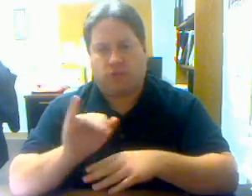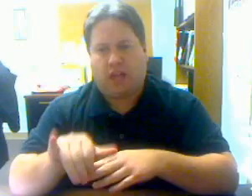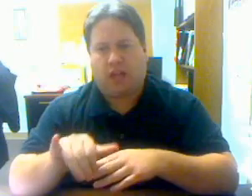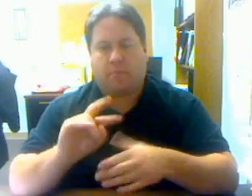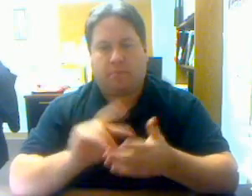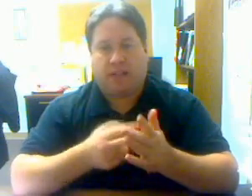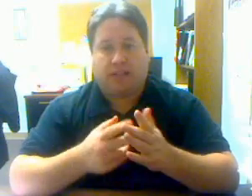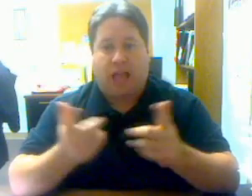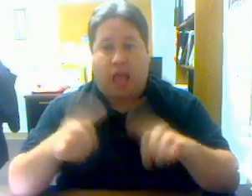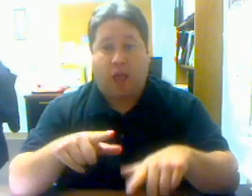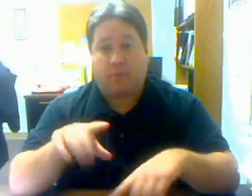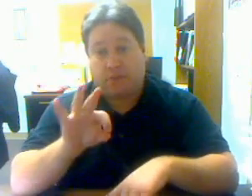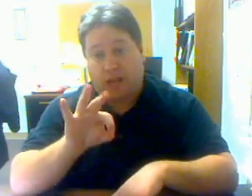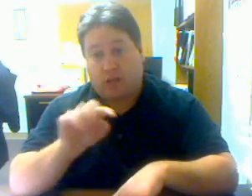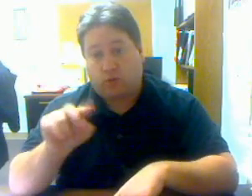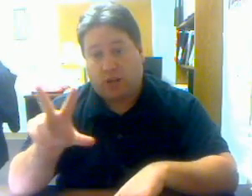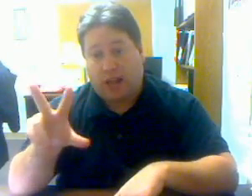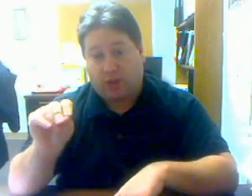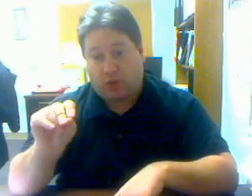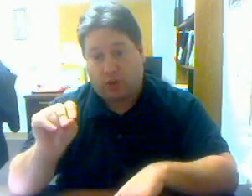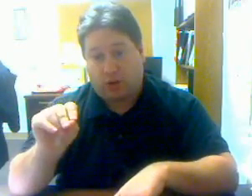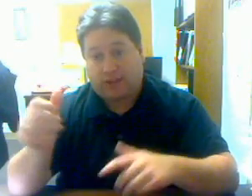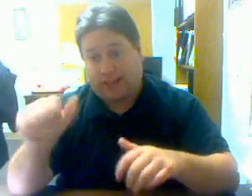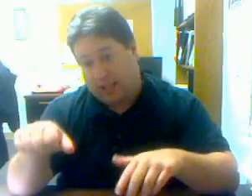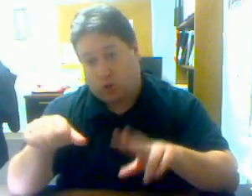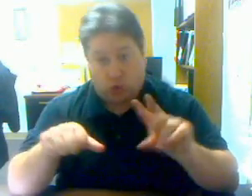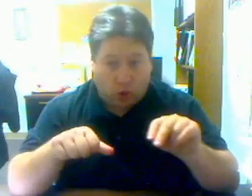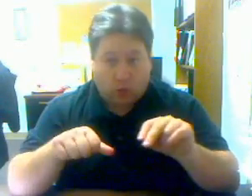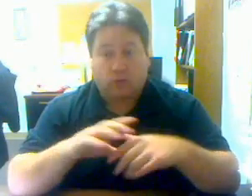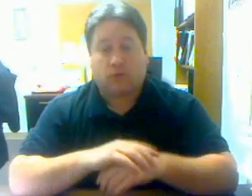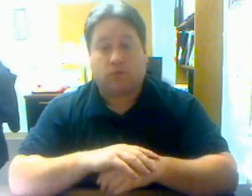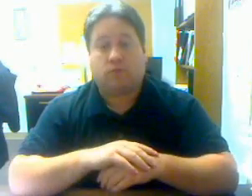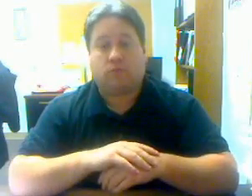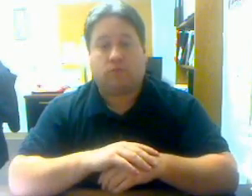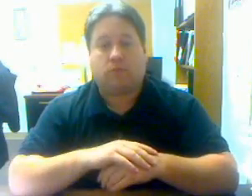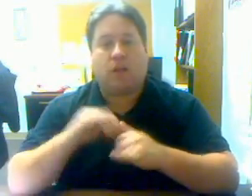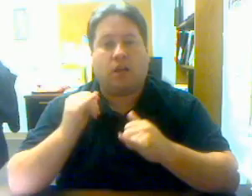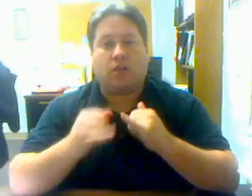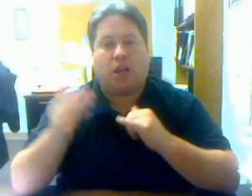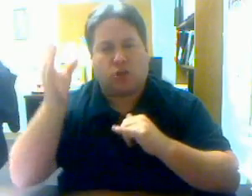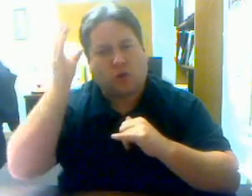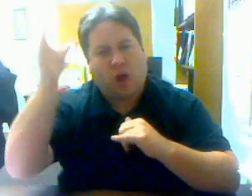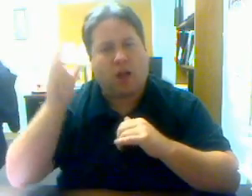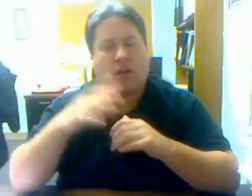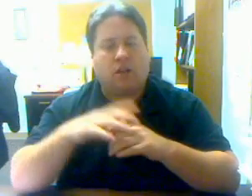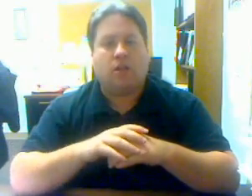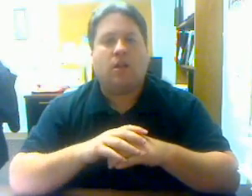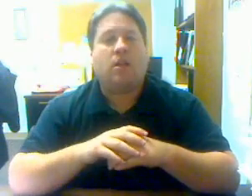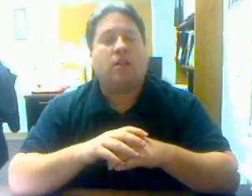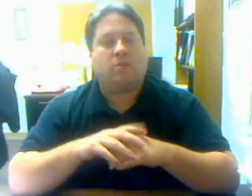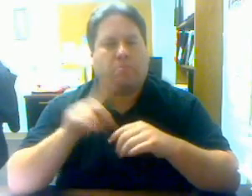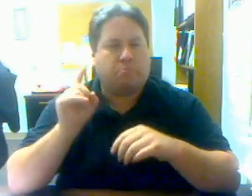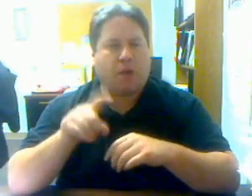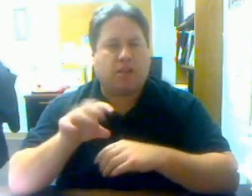count. The last concept for this behavior modification is to know that we have a duty to fade, a responsibility to